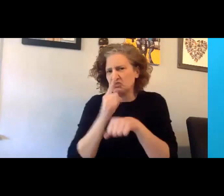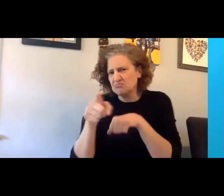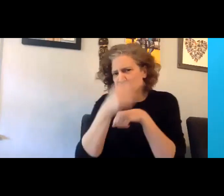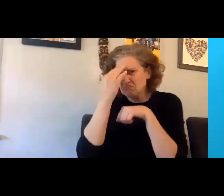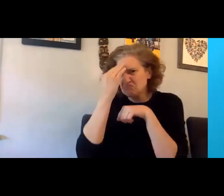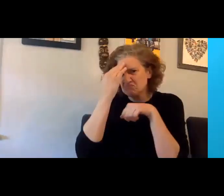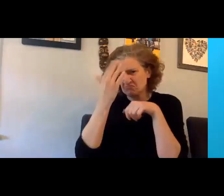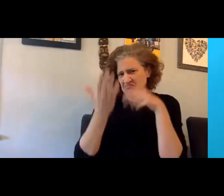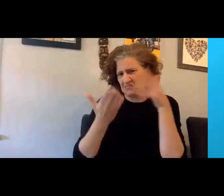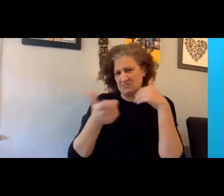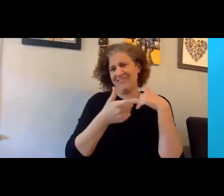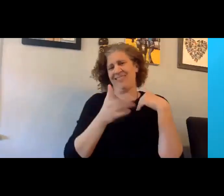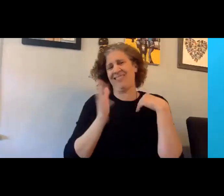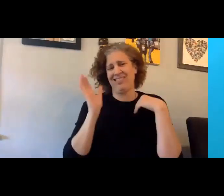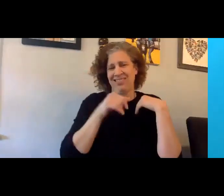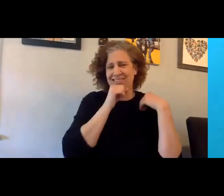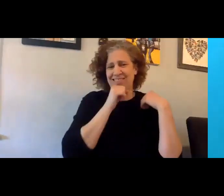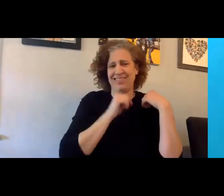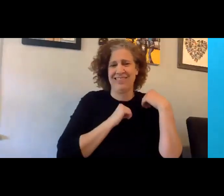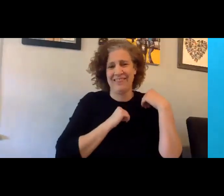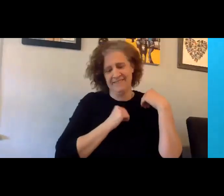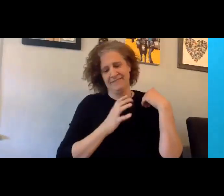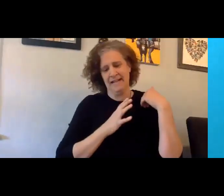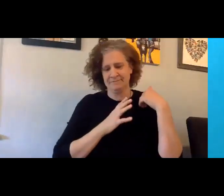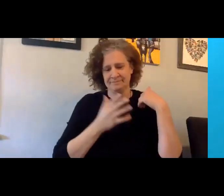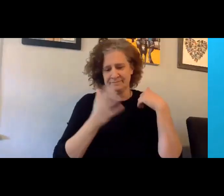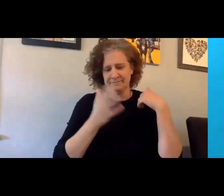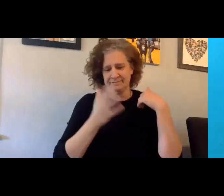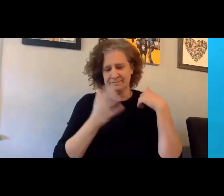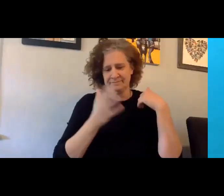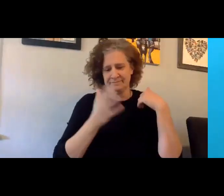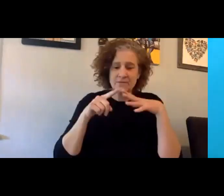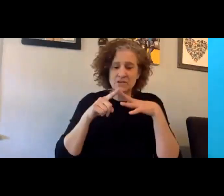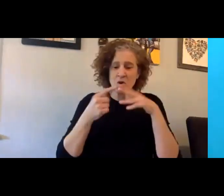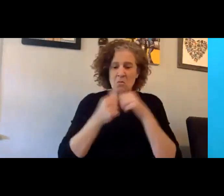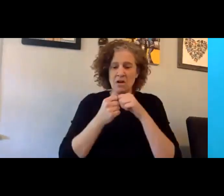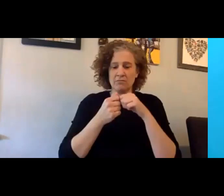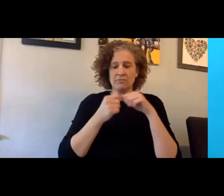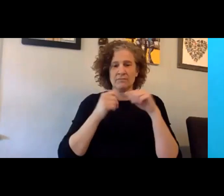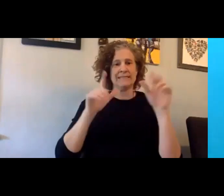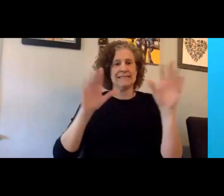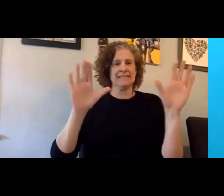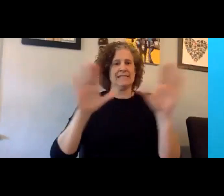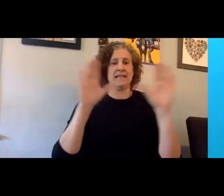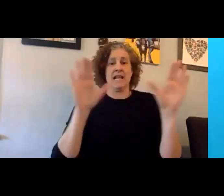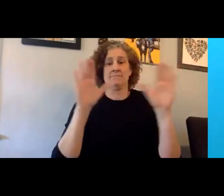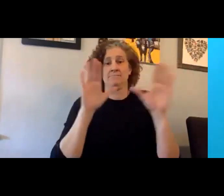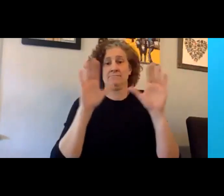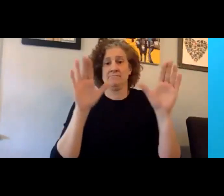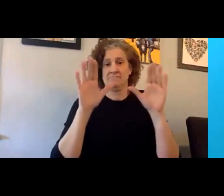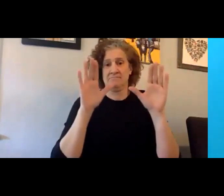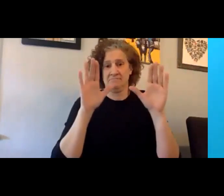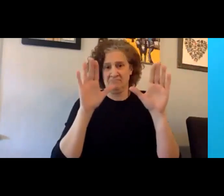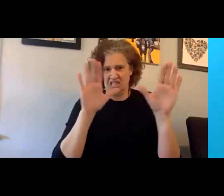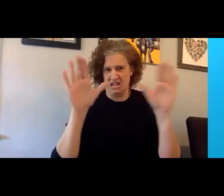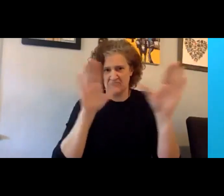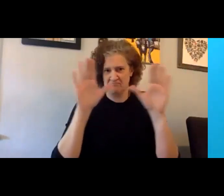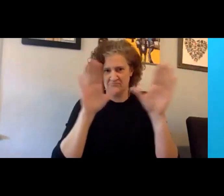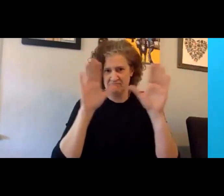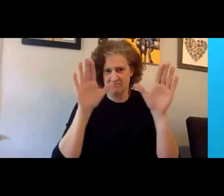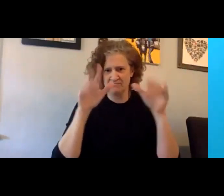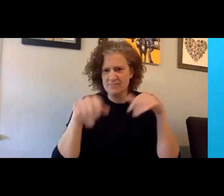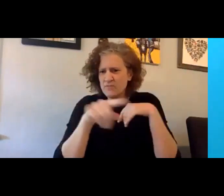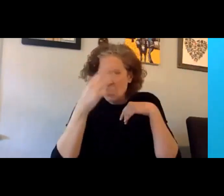let's talk about days of the week and just make sure everybody knows them. Maybe it's no big deal. Maybe you guys already are experts with them. But let's start